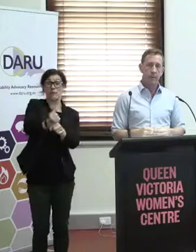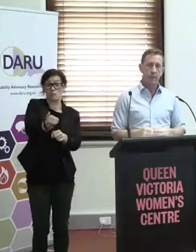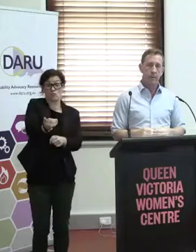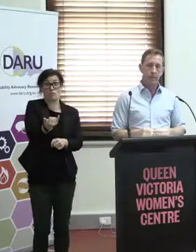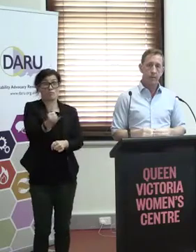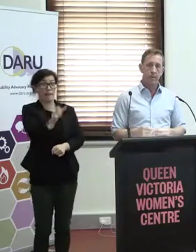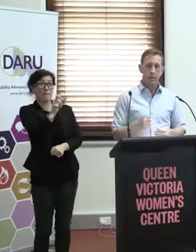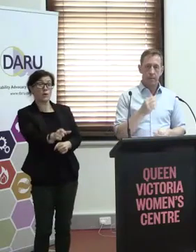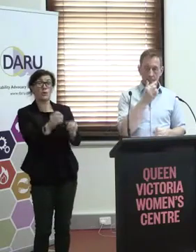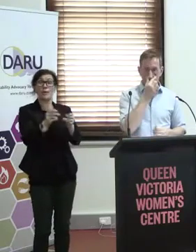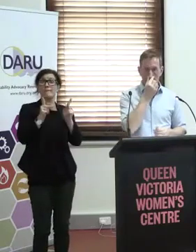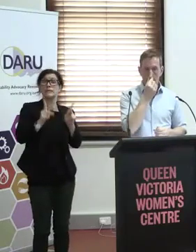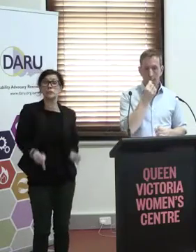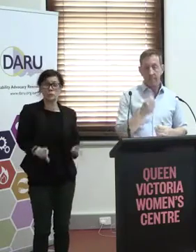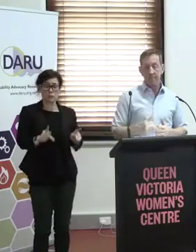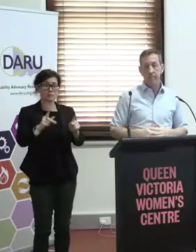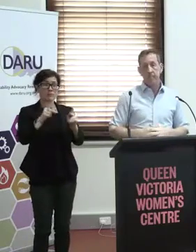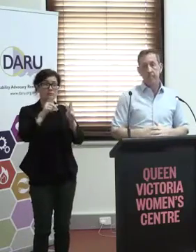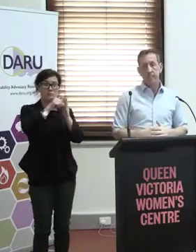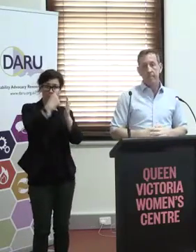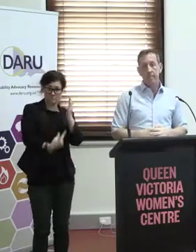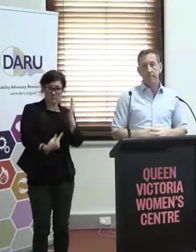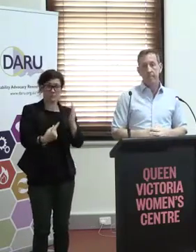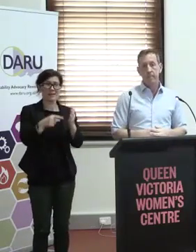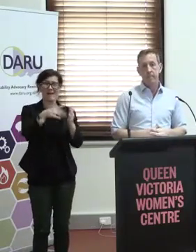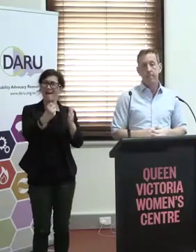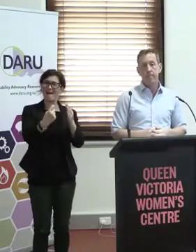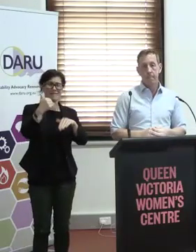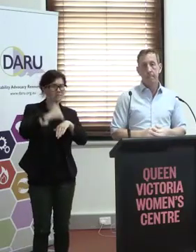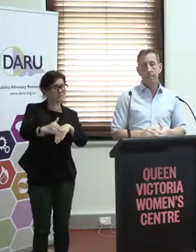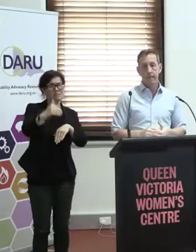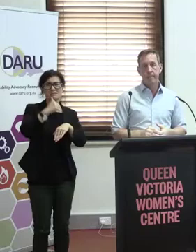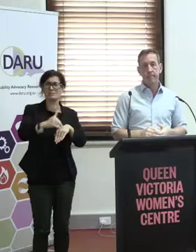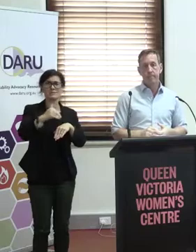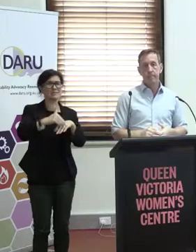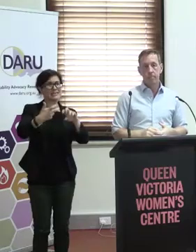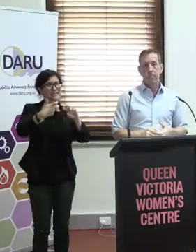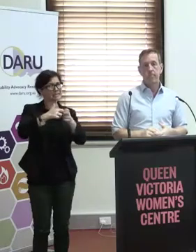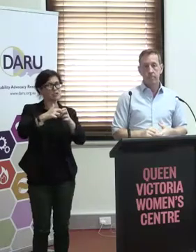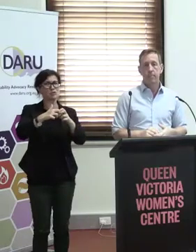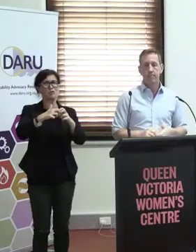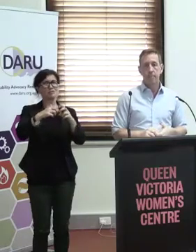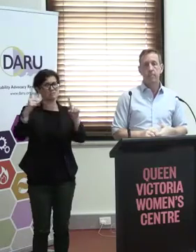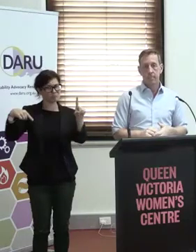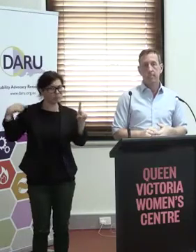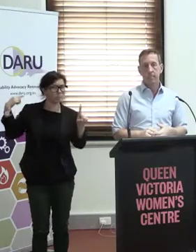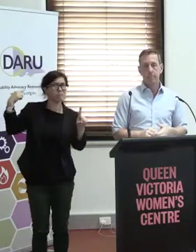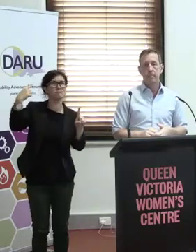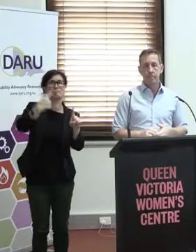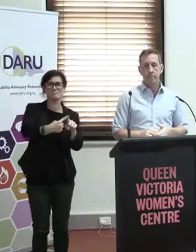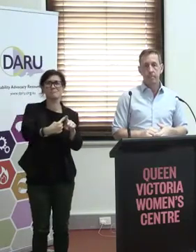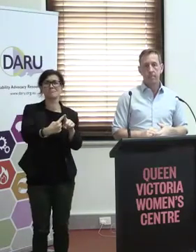a physical disability and it's been having these issues for quite some time. It